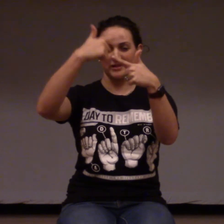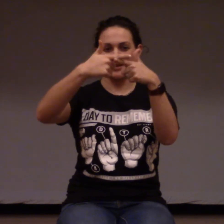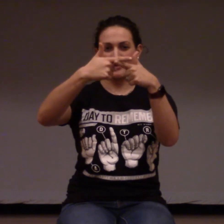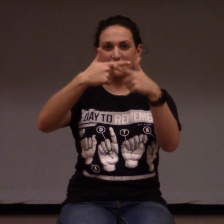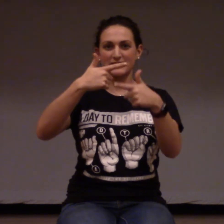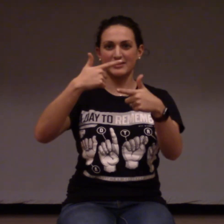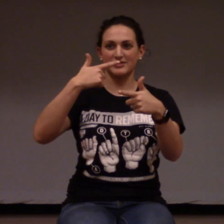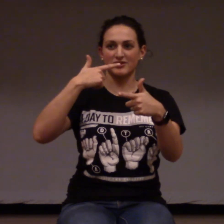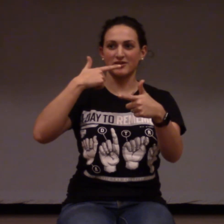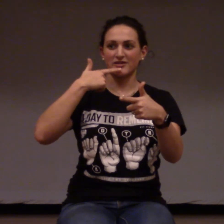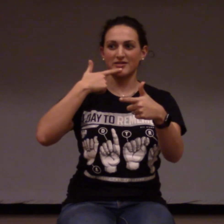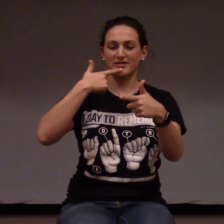sister,